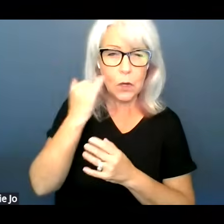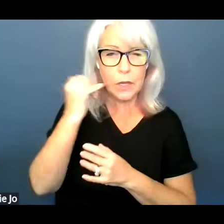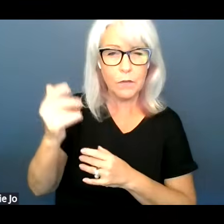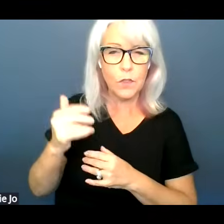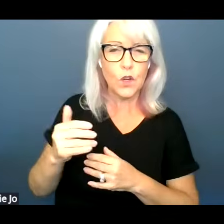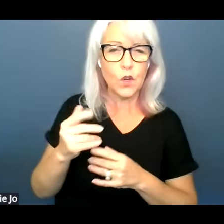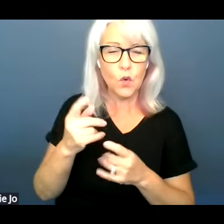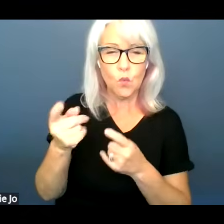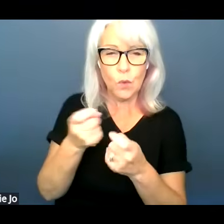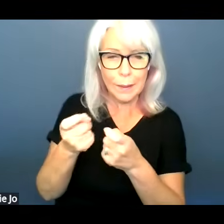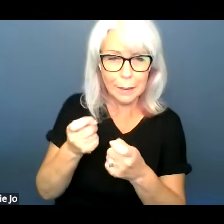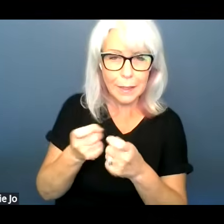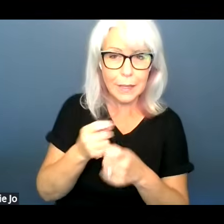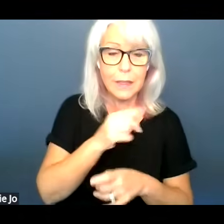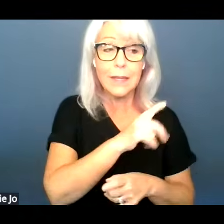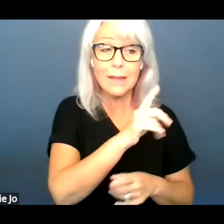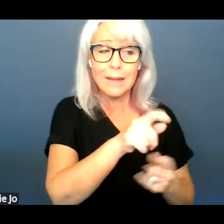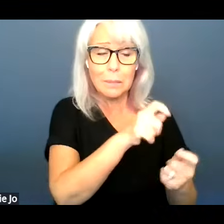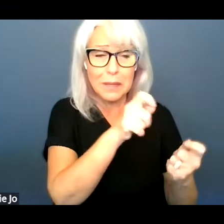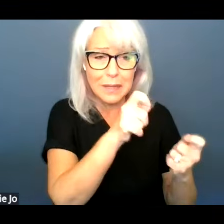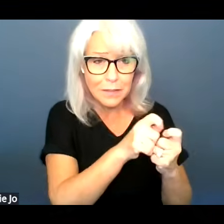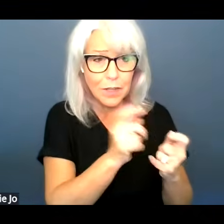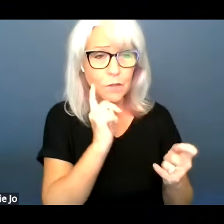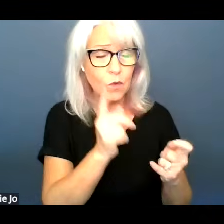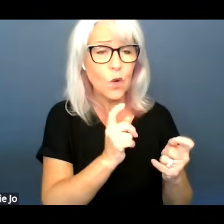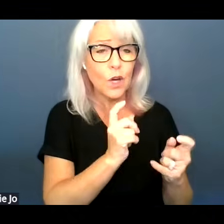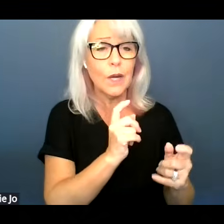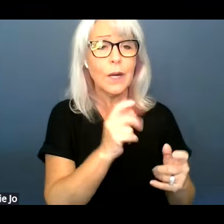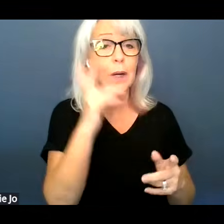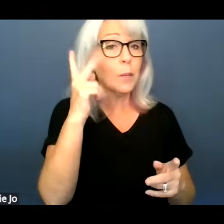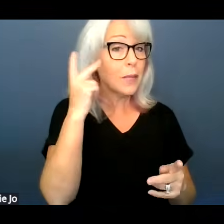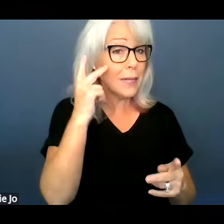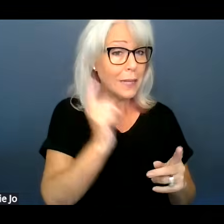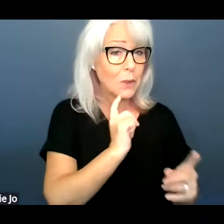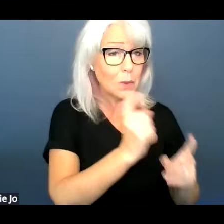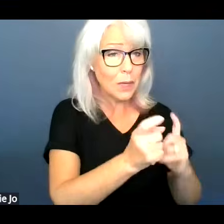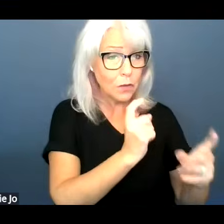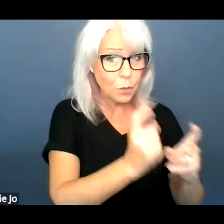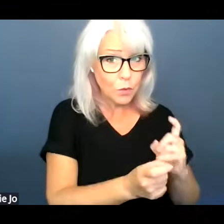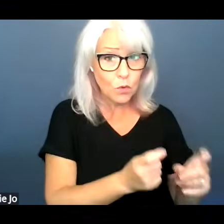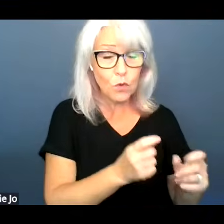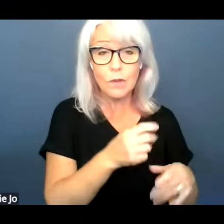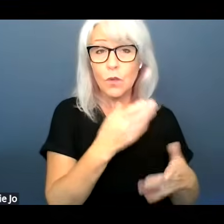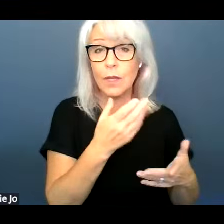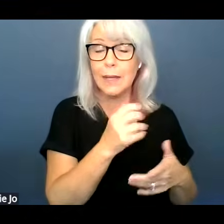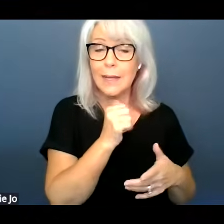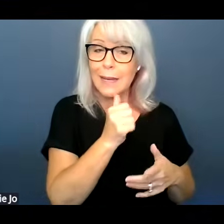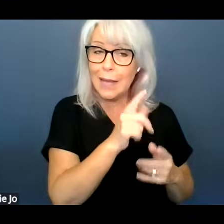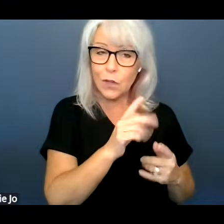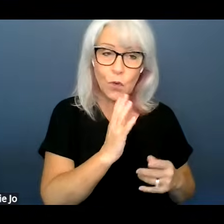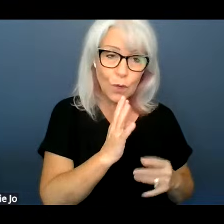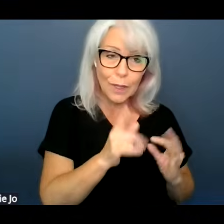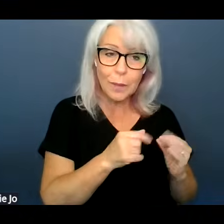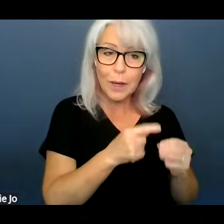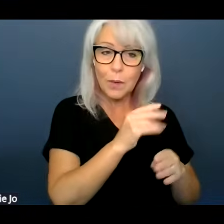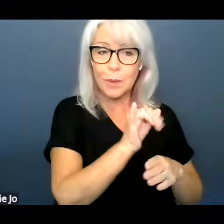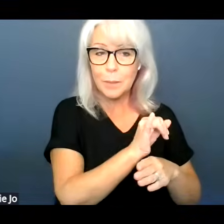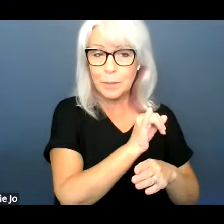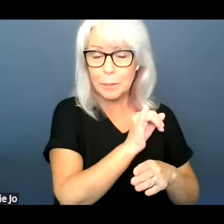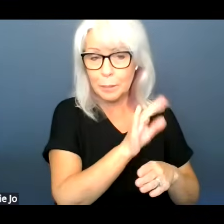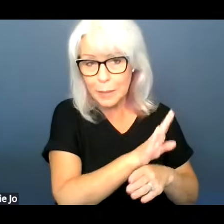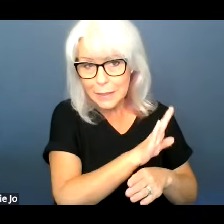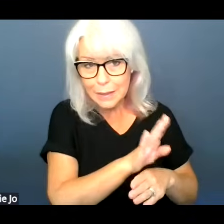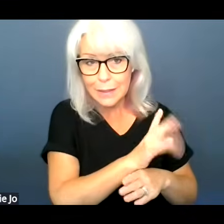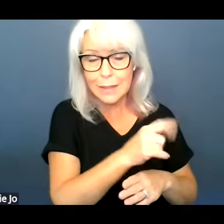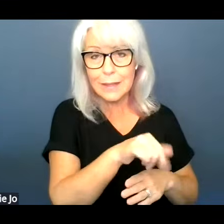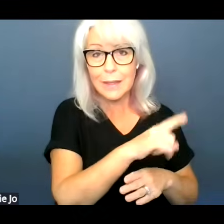political contributions. It doesn't regulate industries or industries that are licensed or regulated